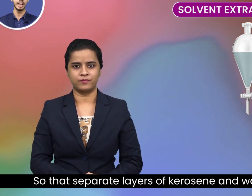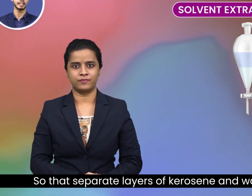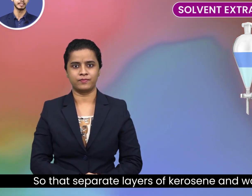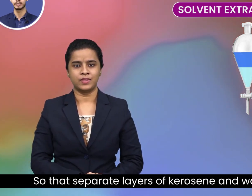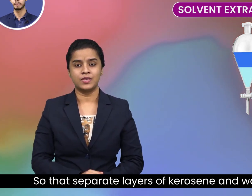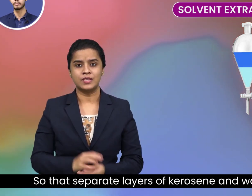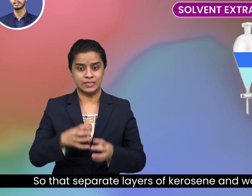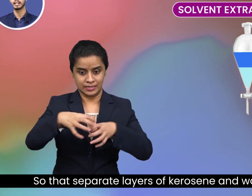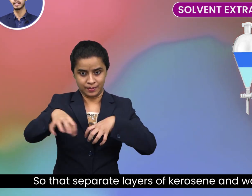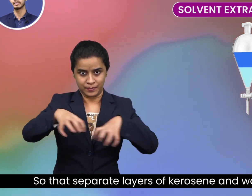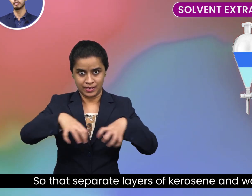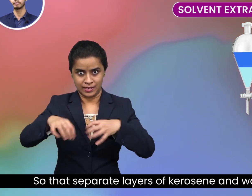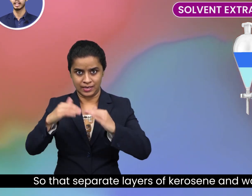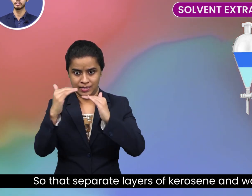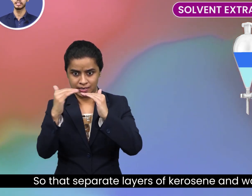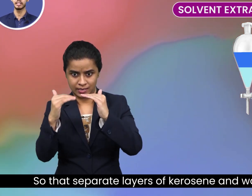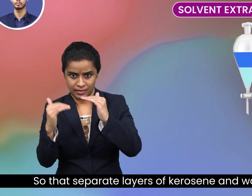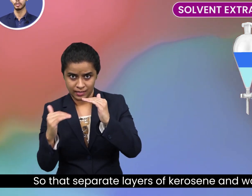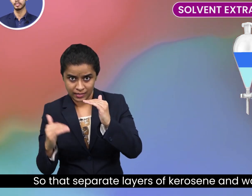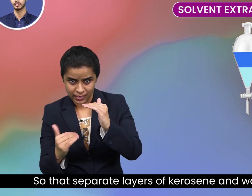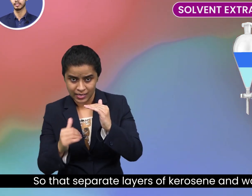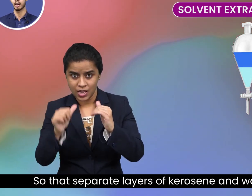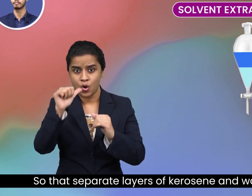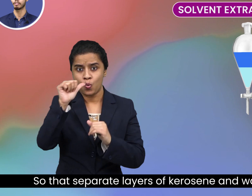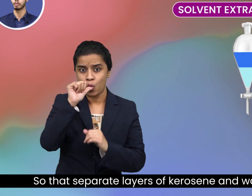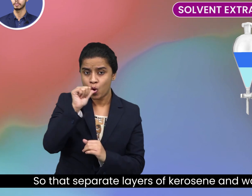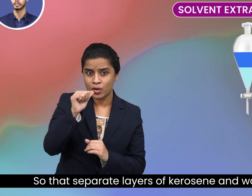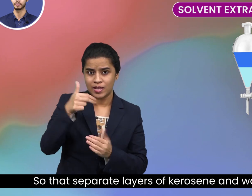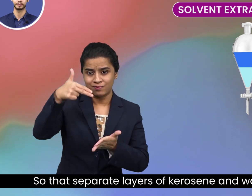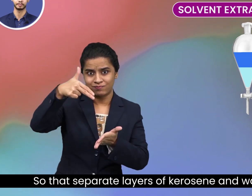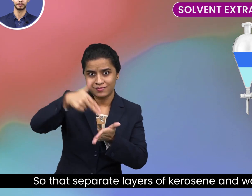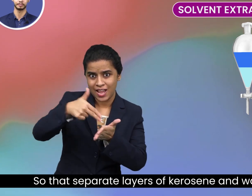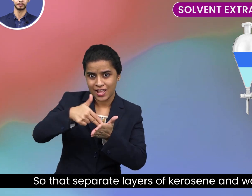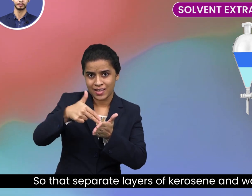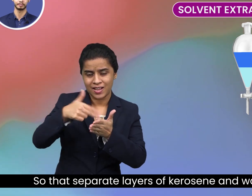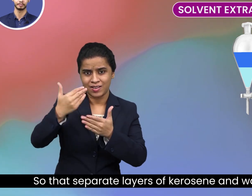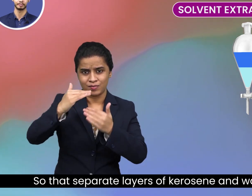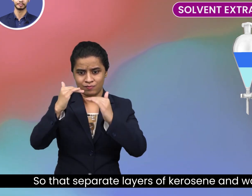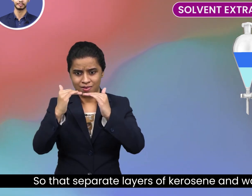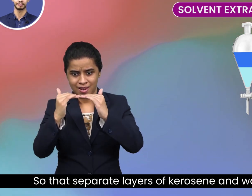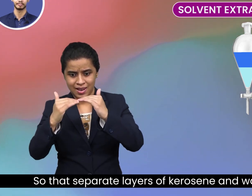so that separate layers of kerosene and water are formed.